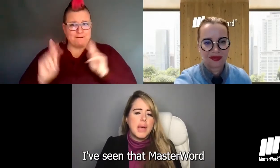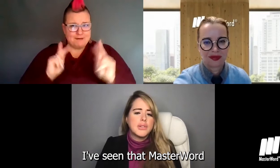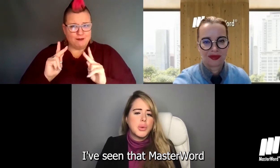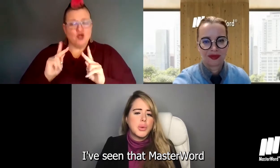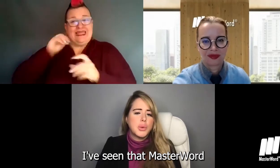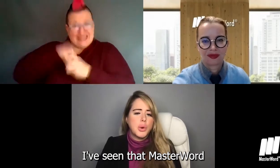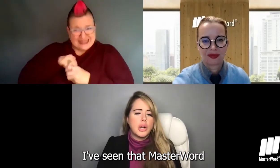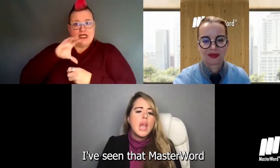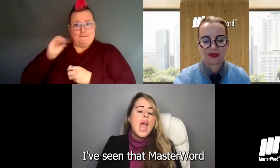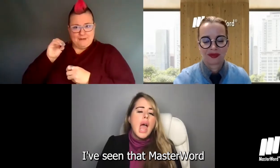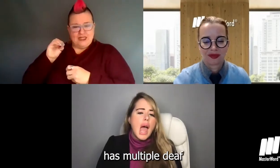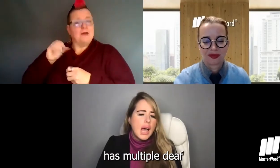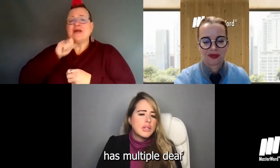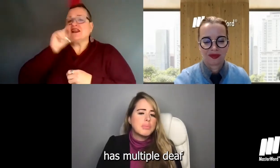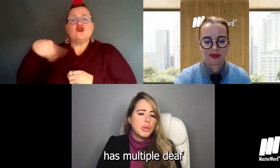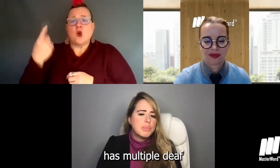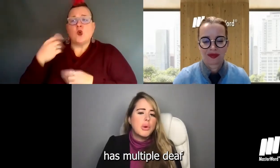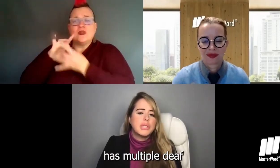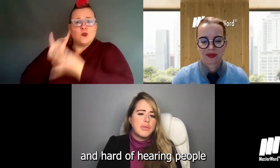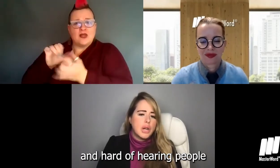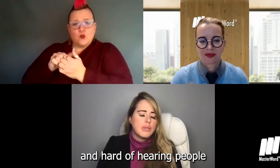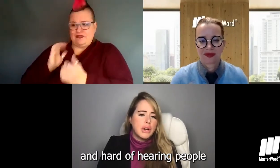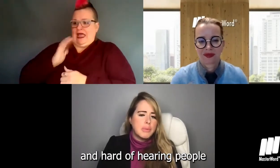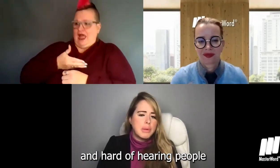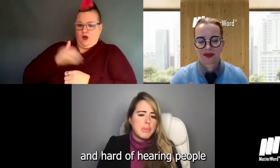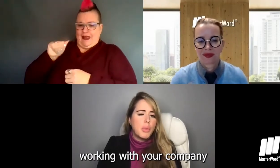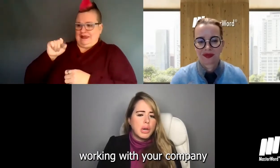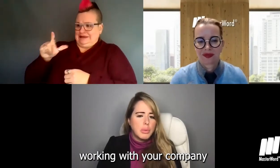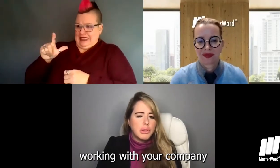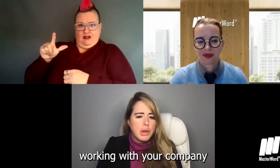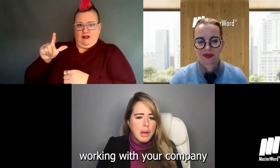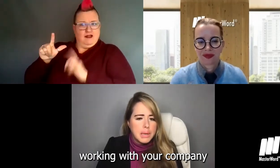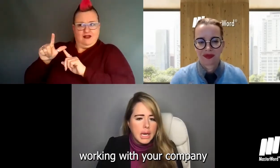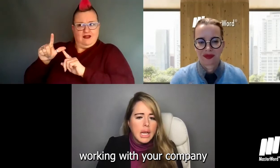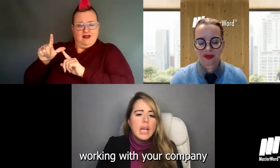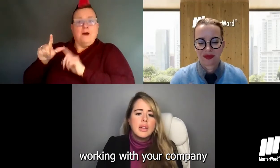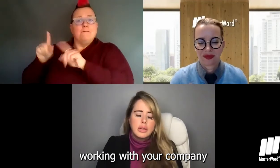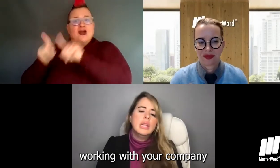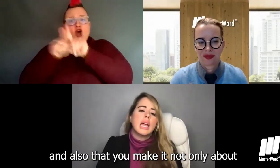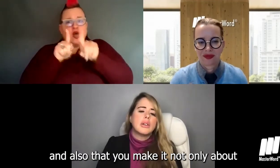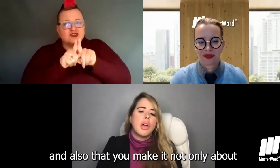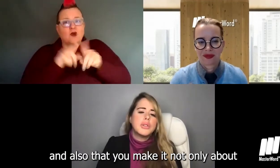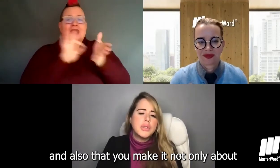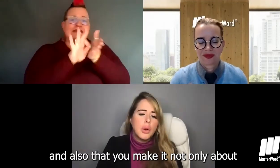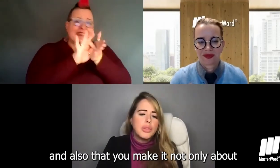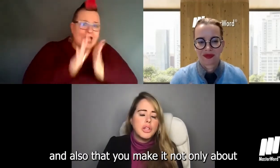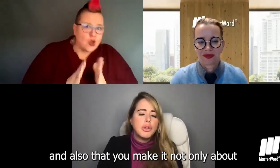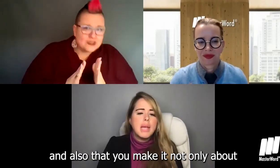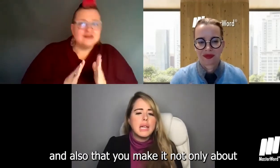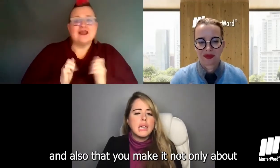MasterWord has multiple deaf and hard of hearing people working with your company. And also that you make it